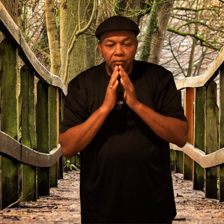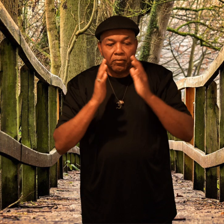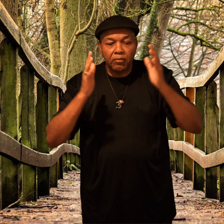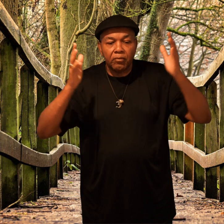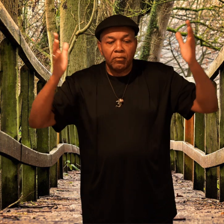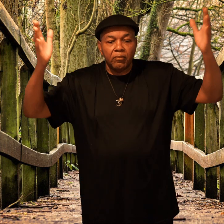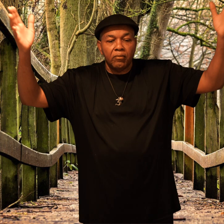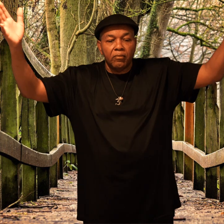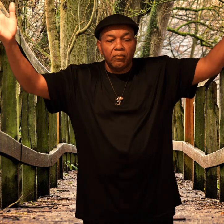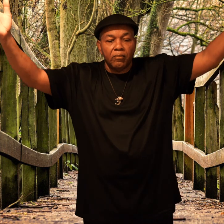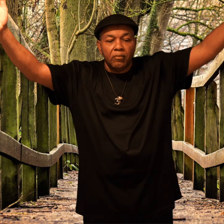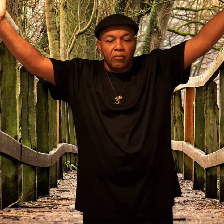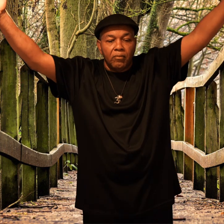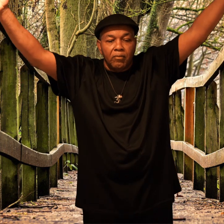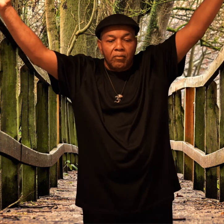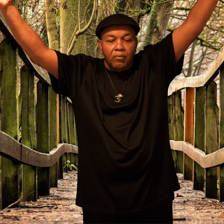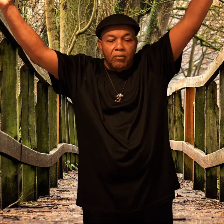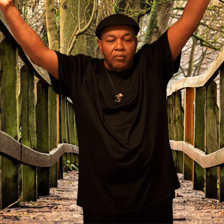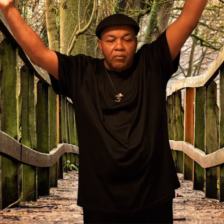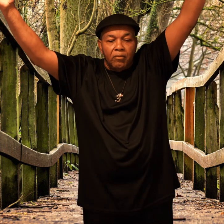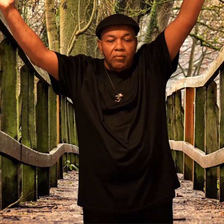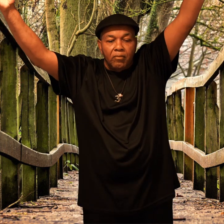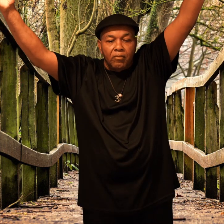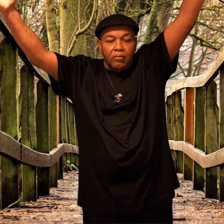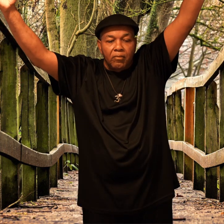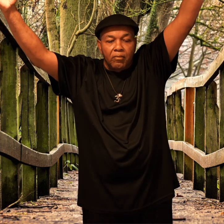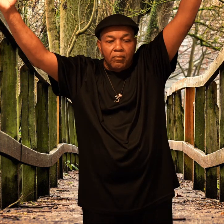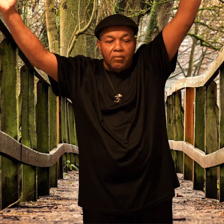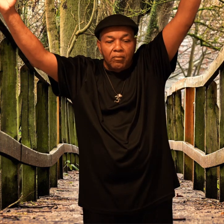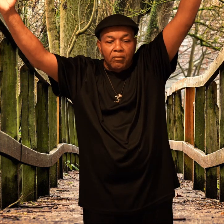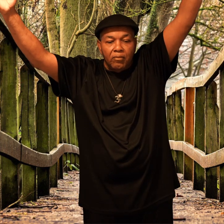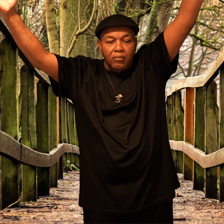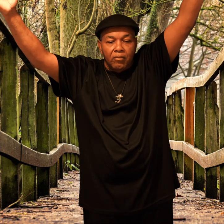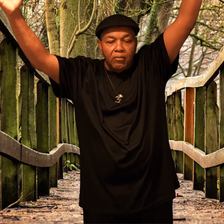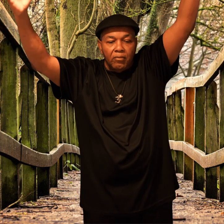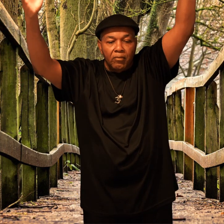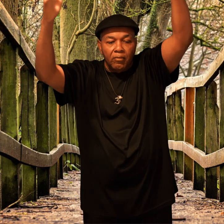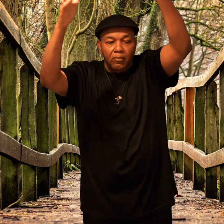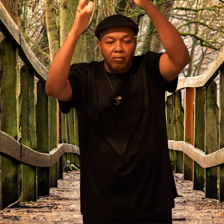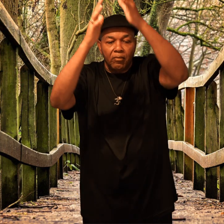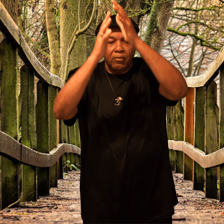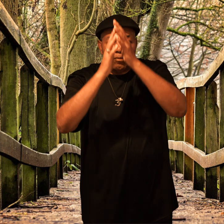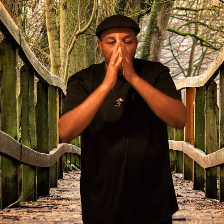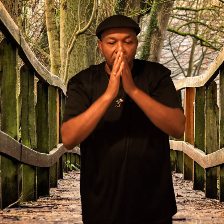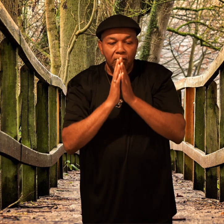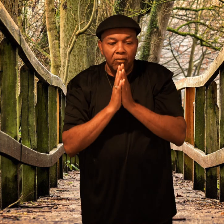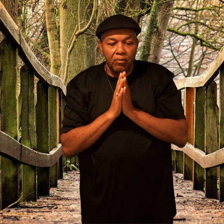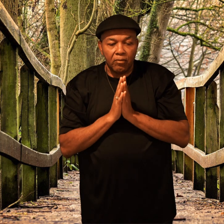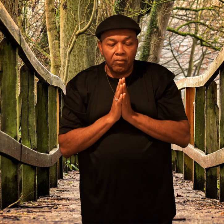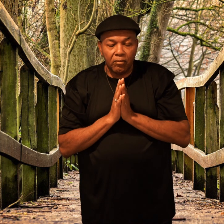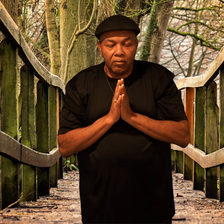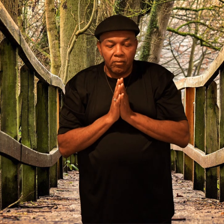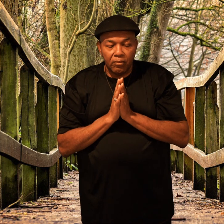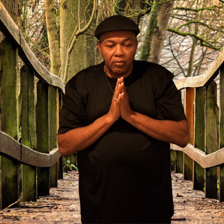reaching up with open palms, and then coming back into core.